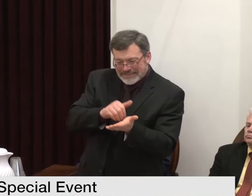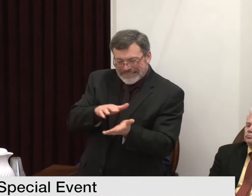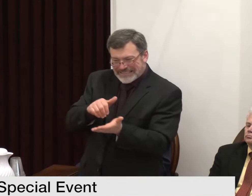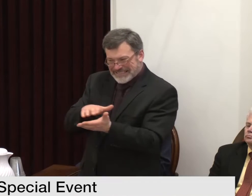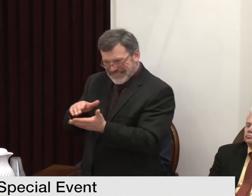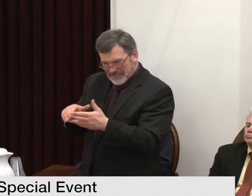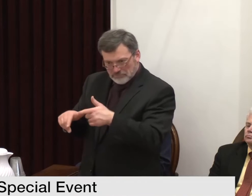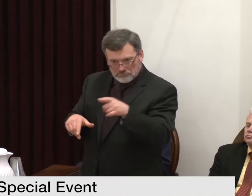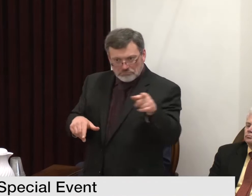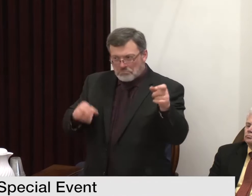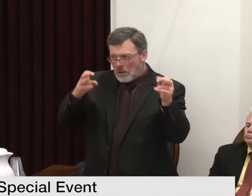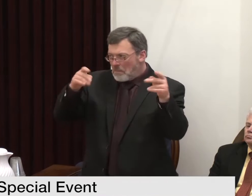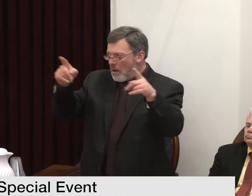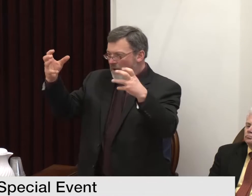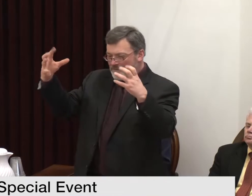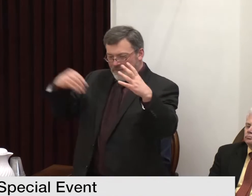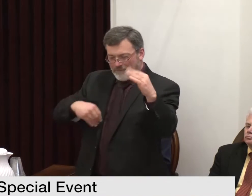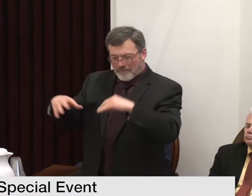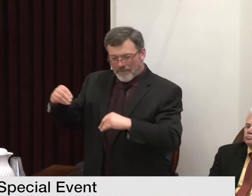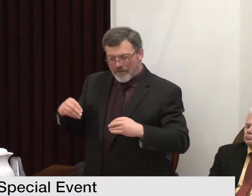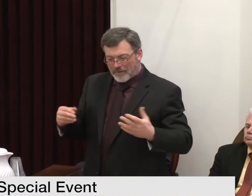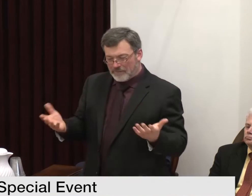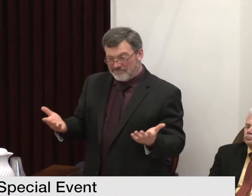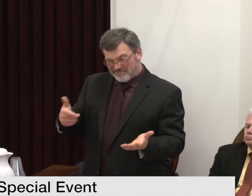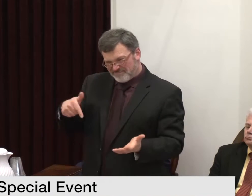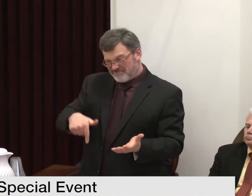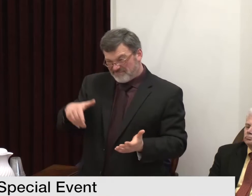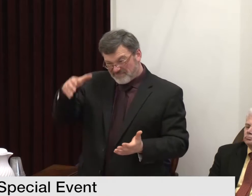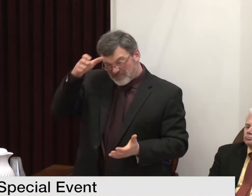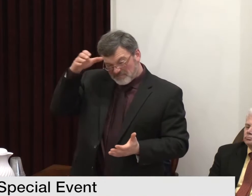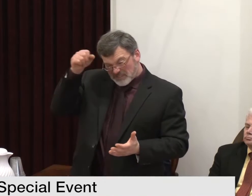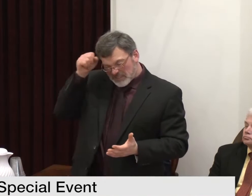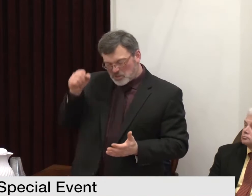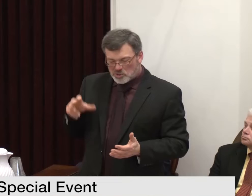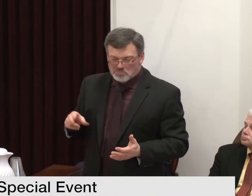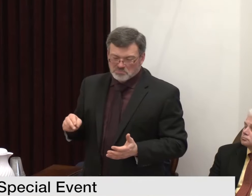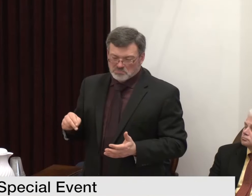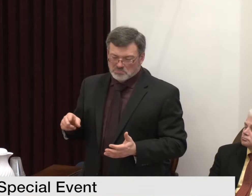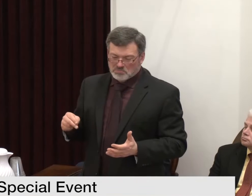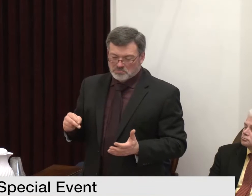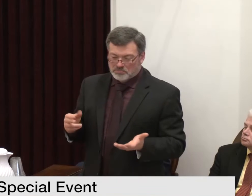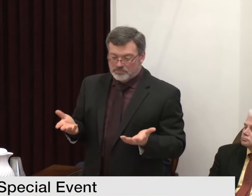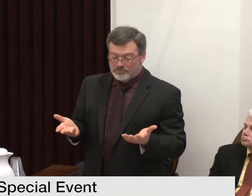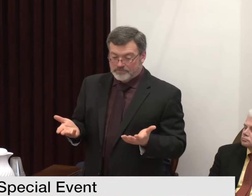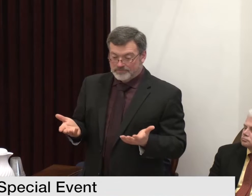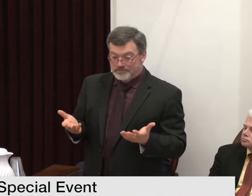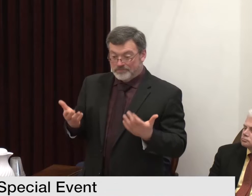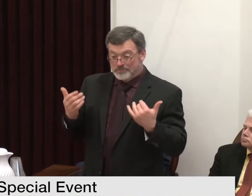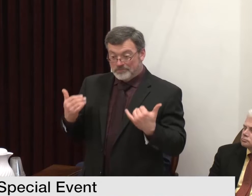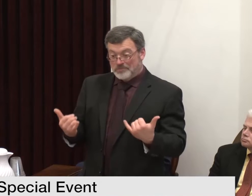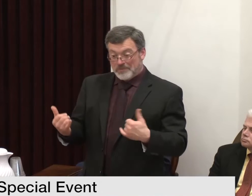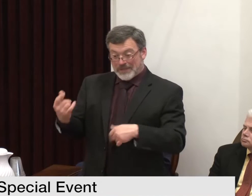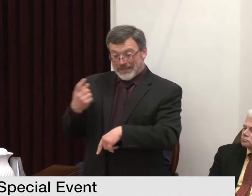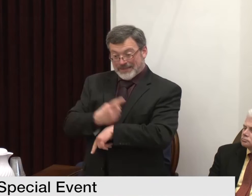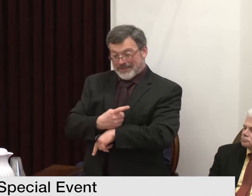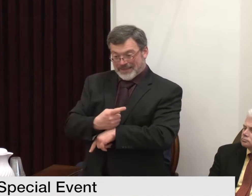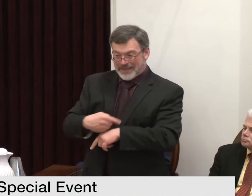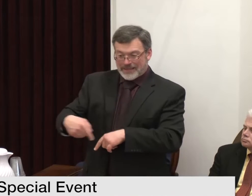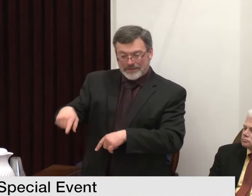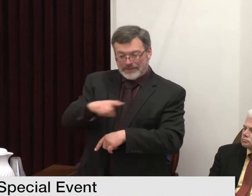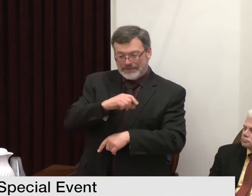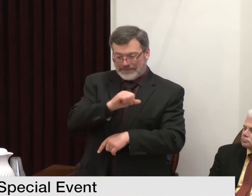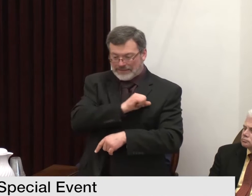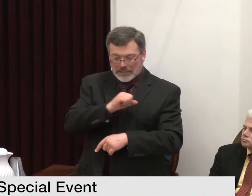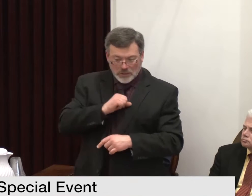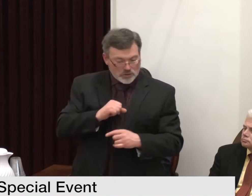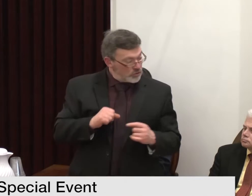The common sense changes in H-719 and a similar version in the Senate will make a real difference. So